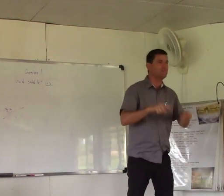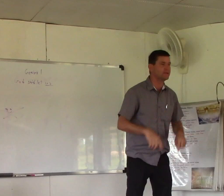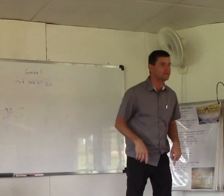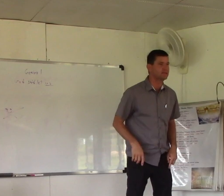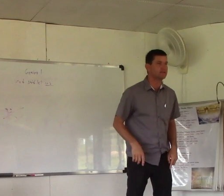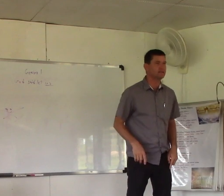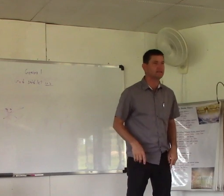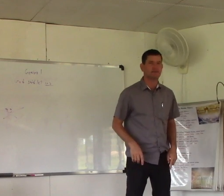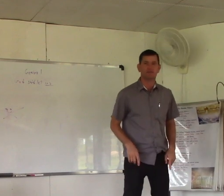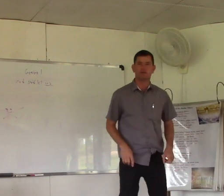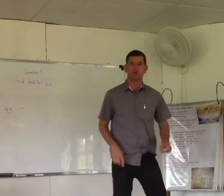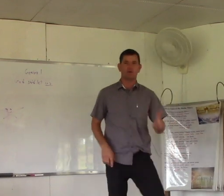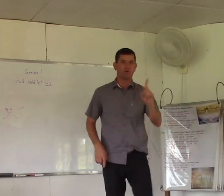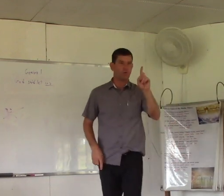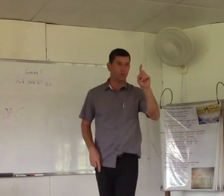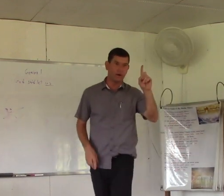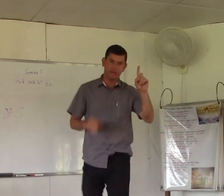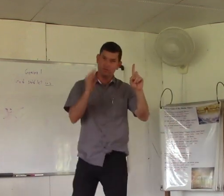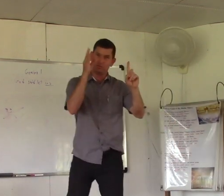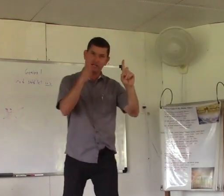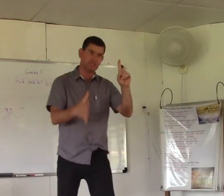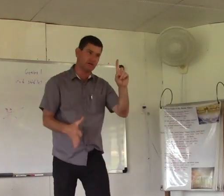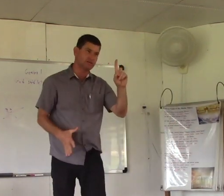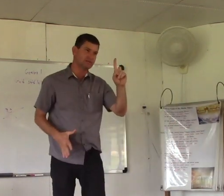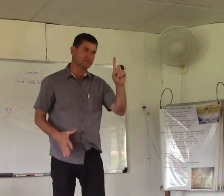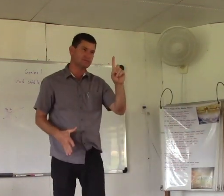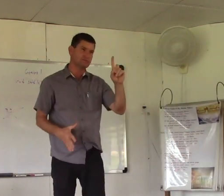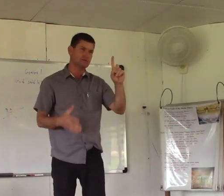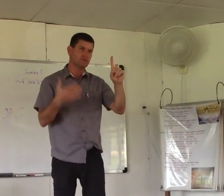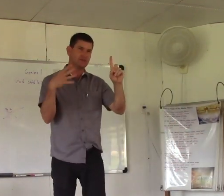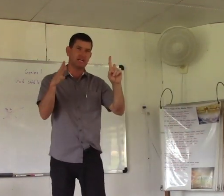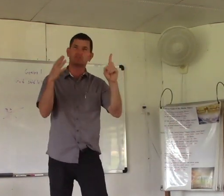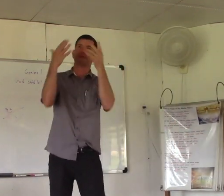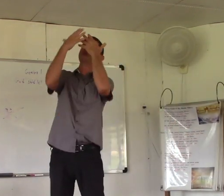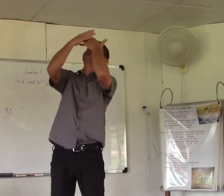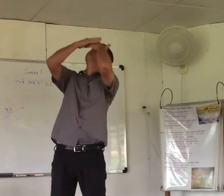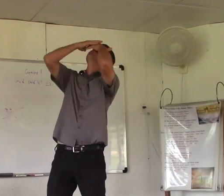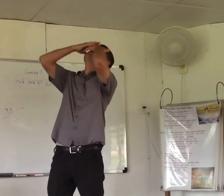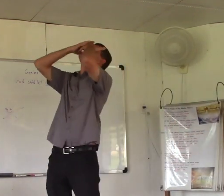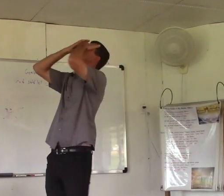happened. One preacher finished.